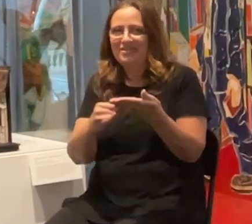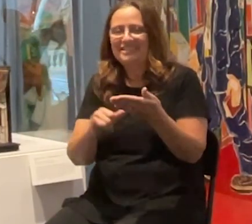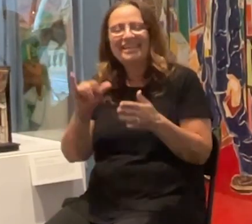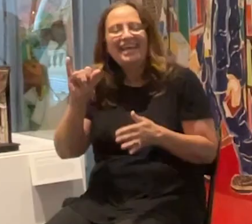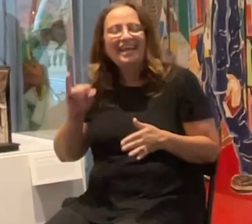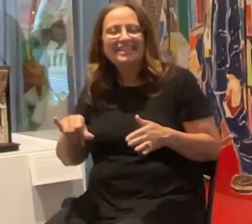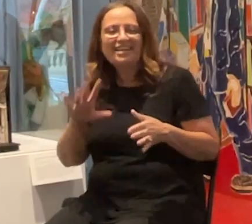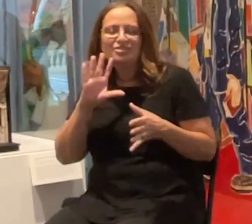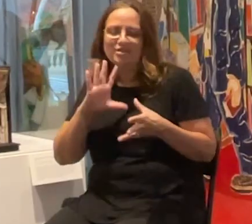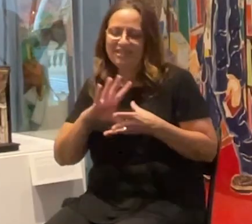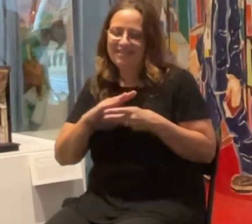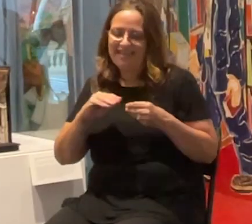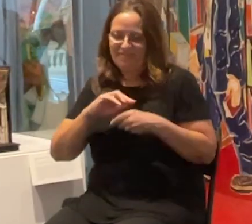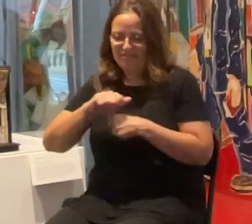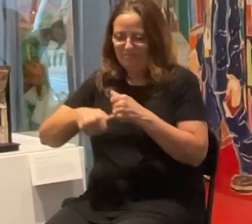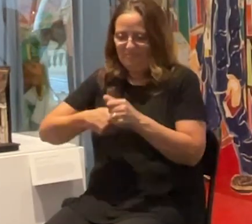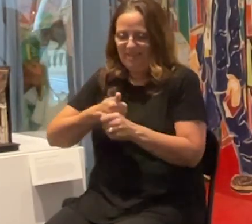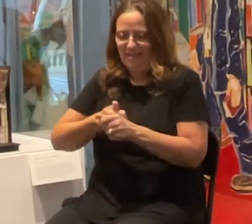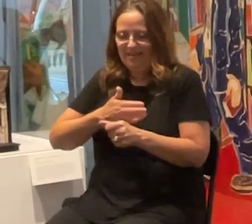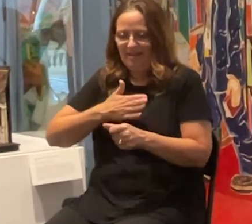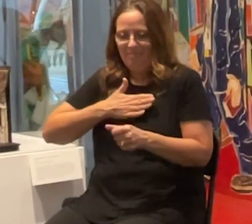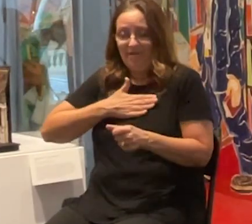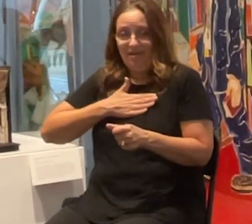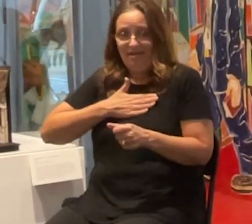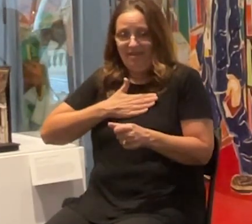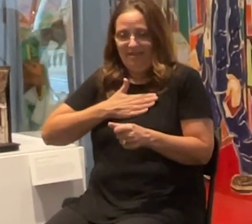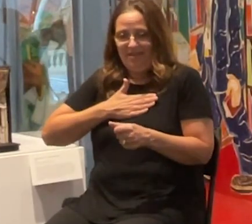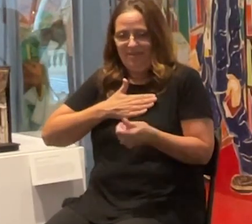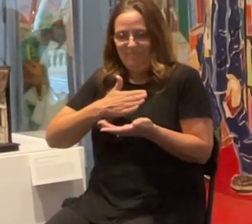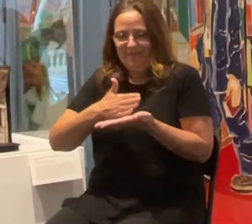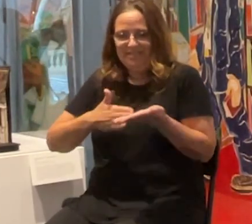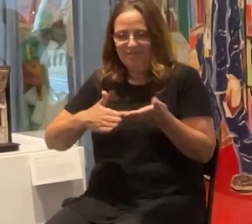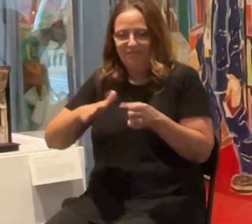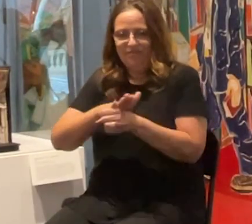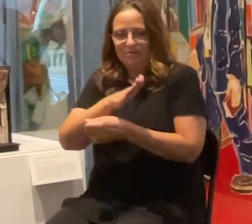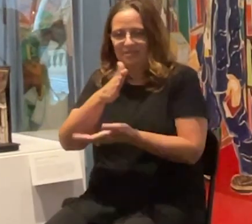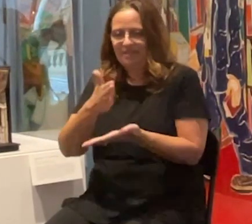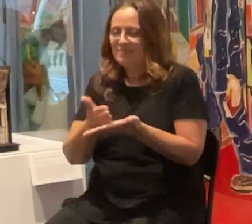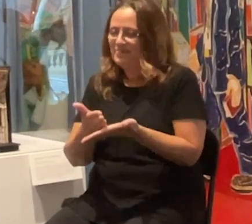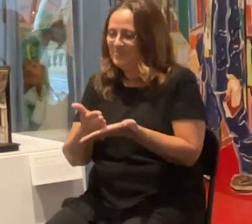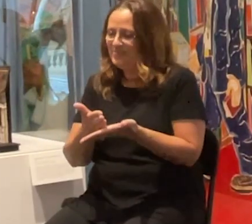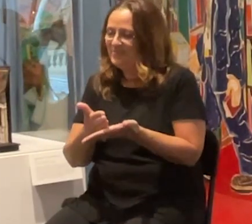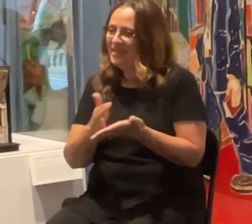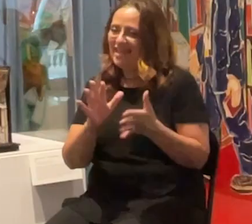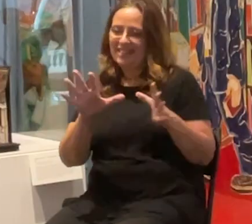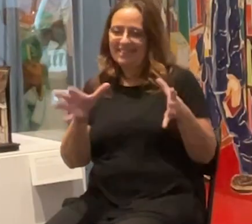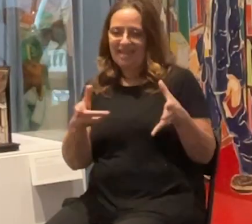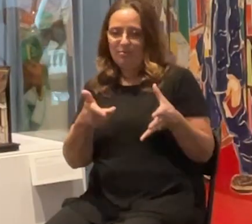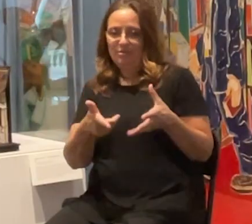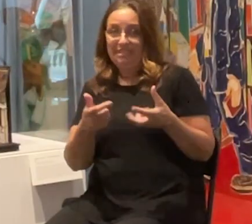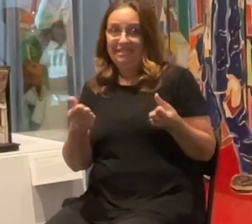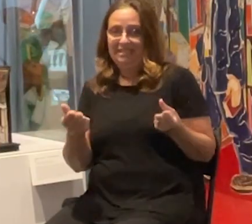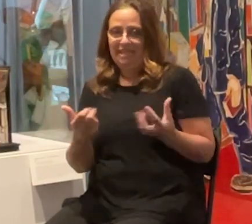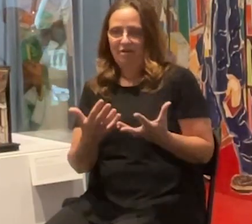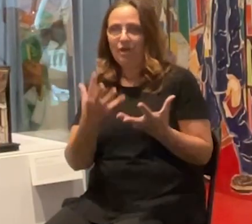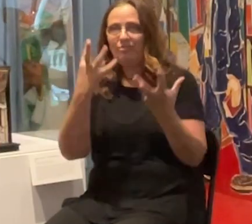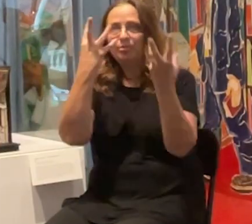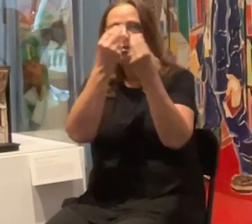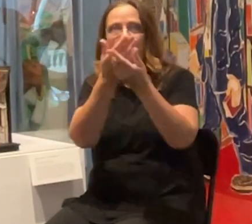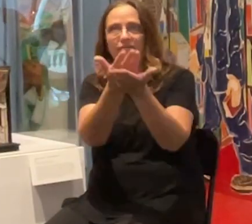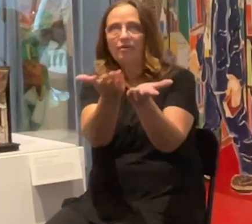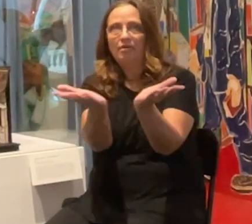subterranean narrative in the whole thing that for me was about something that was very scary and